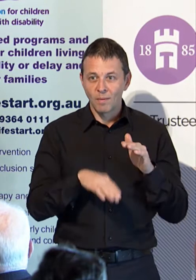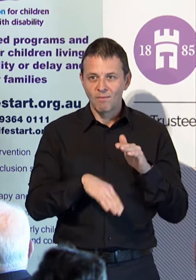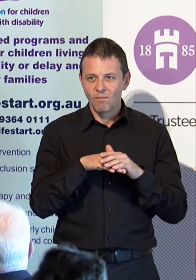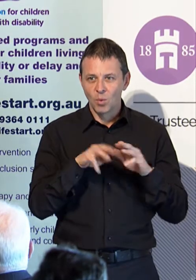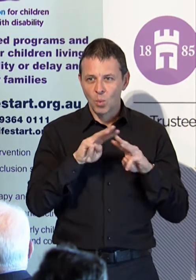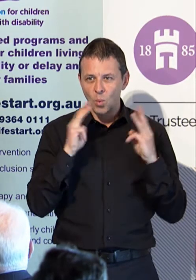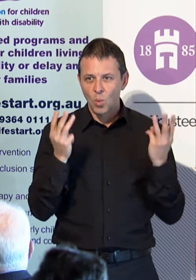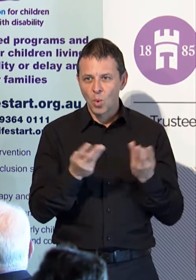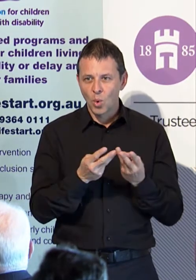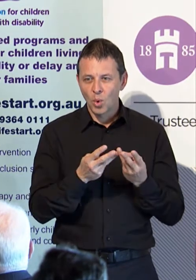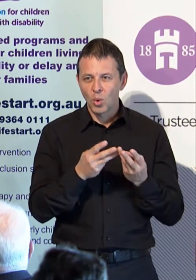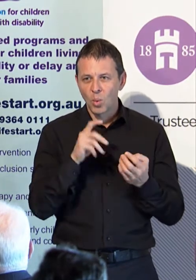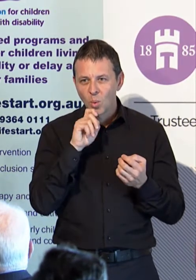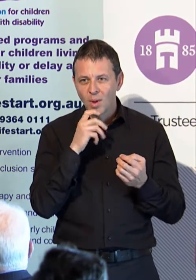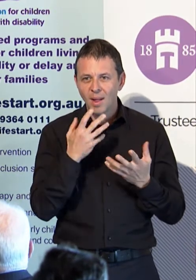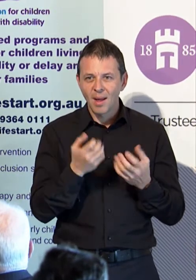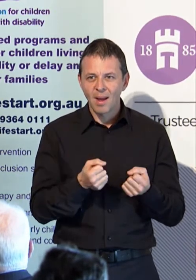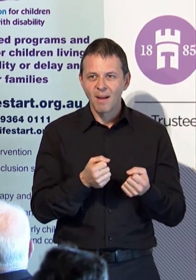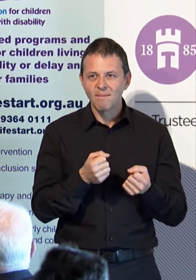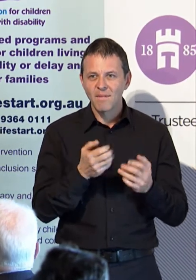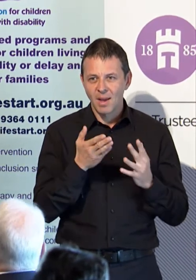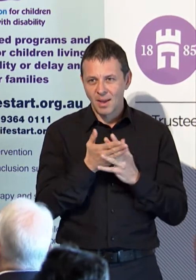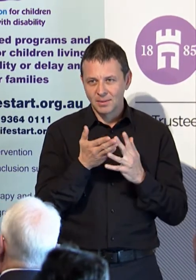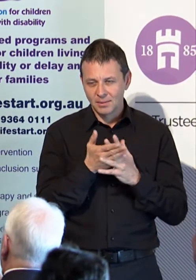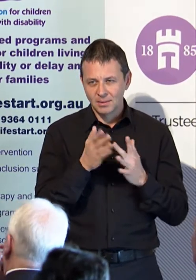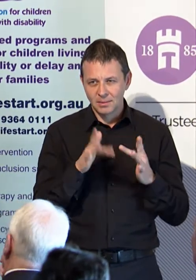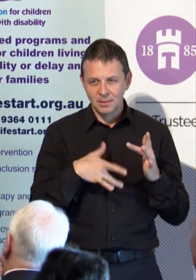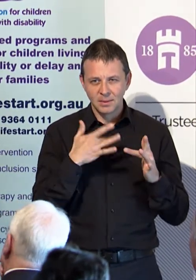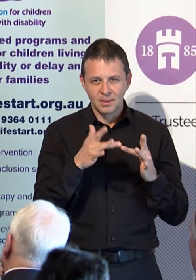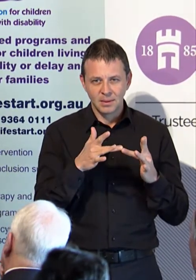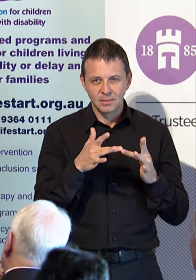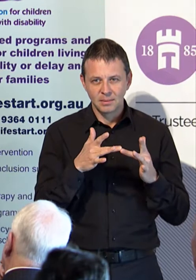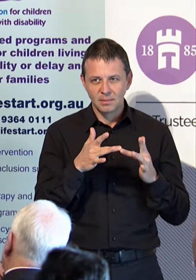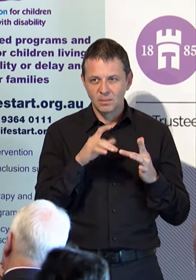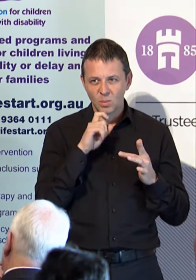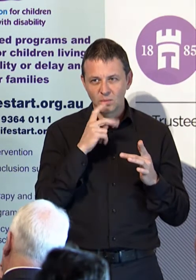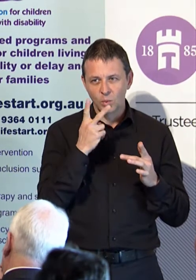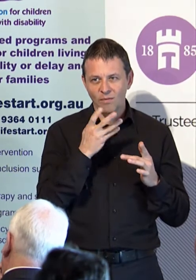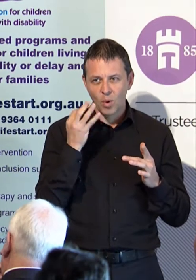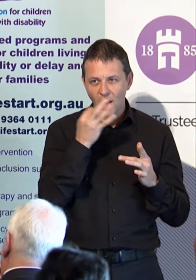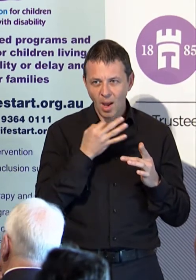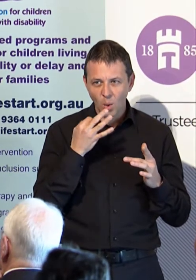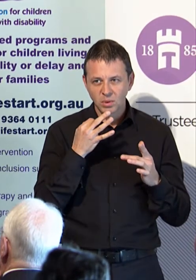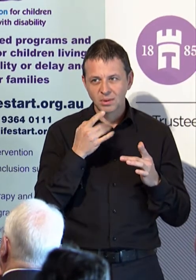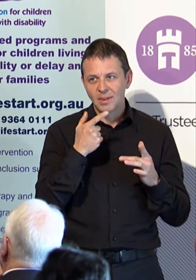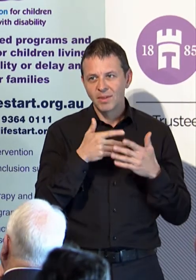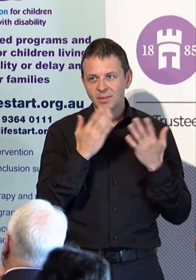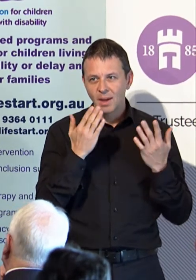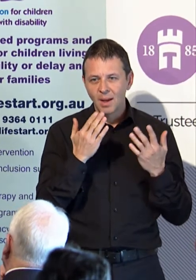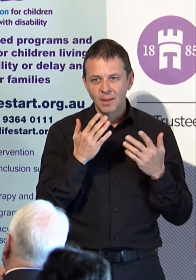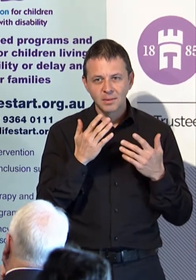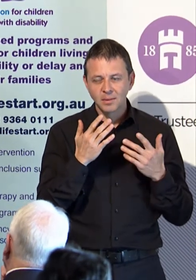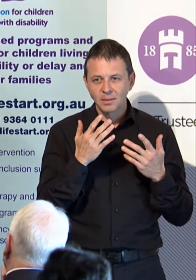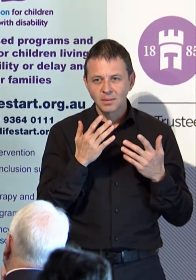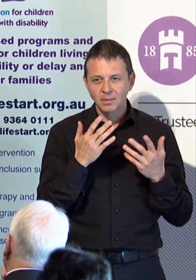have, in one form or another, access to the internet 24 hours a day, 7 days a week,